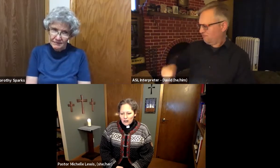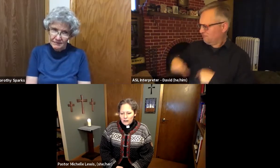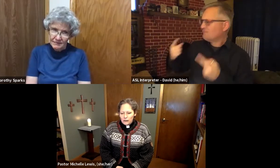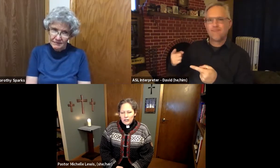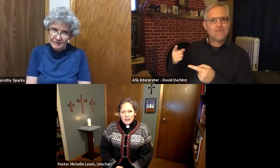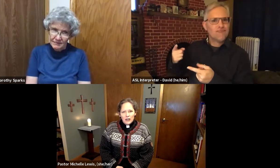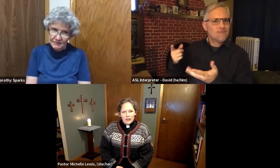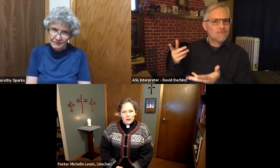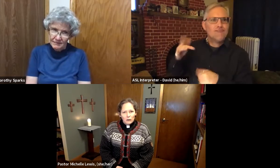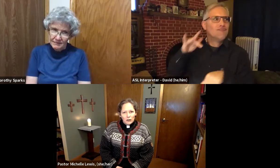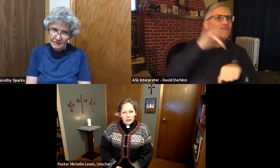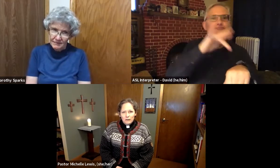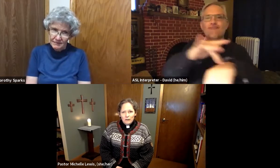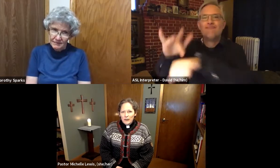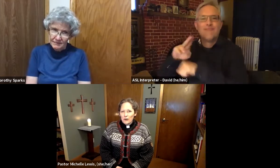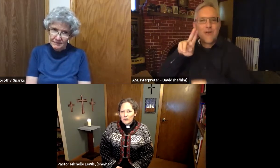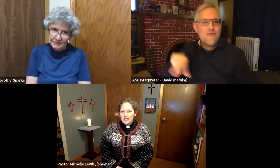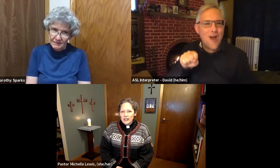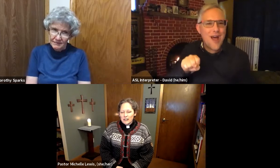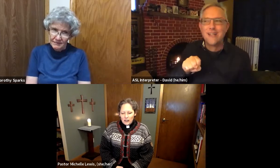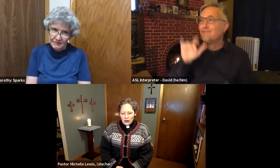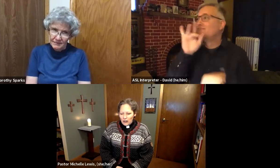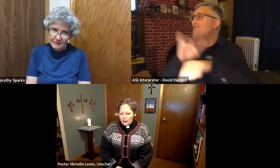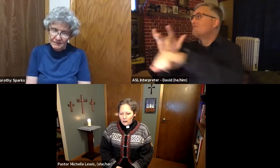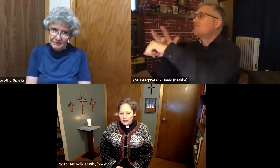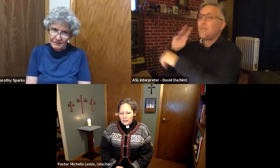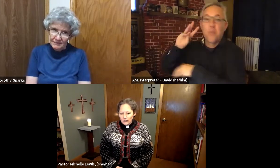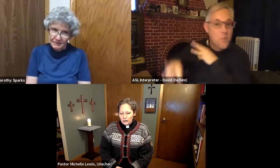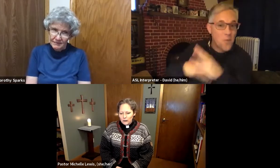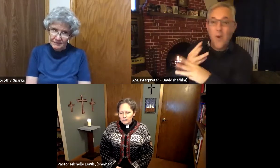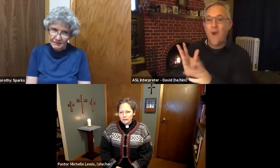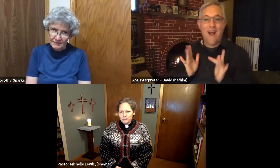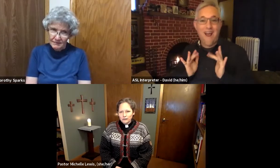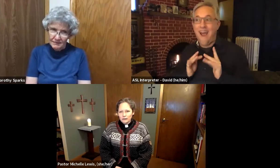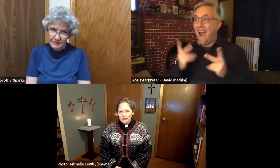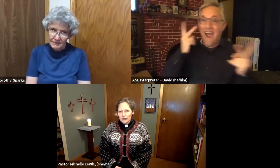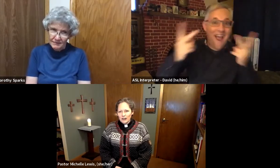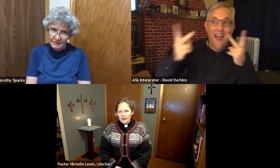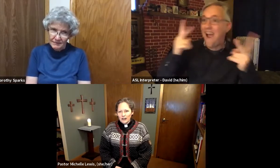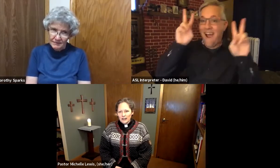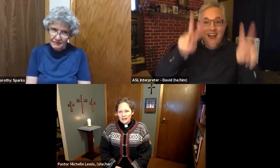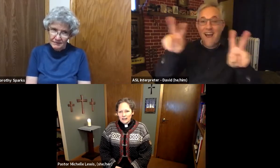our country and the world, those things are on hold too.